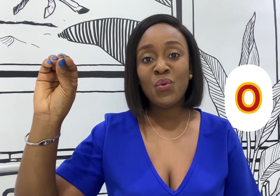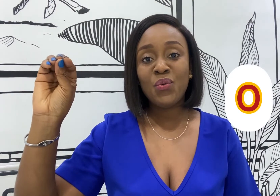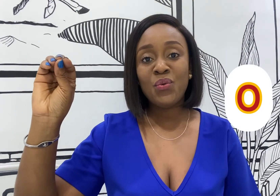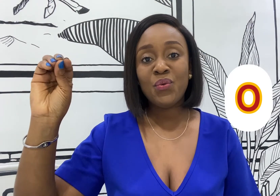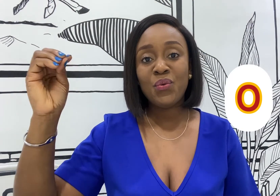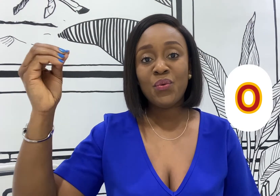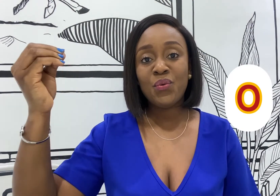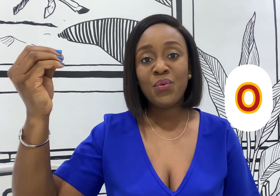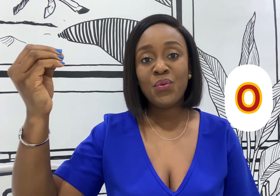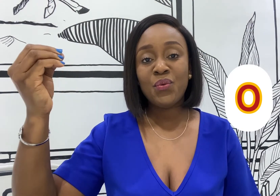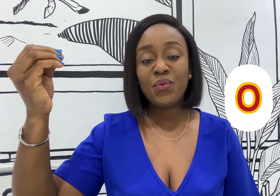O,